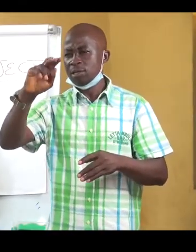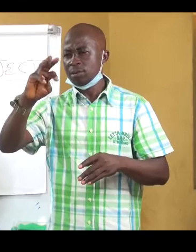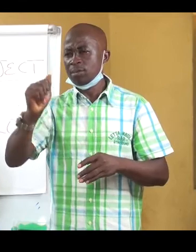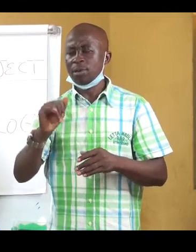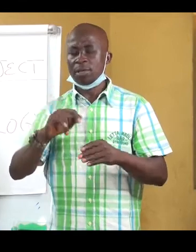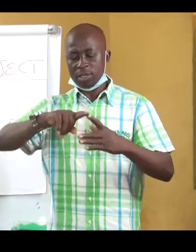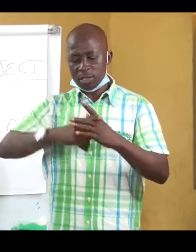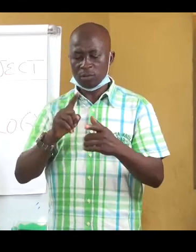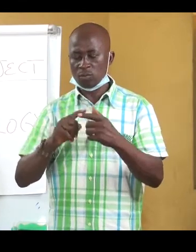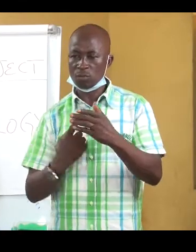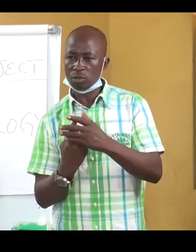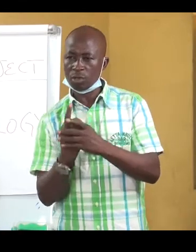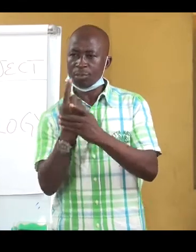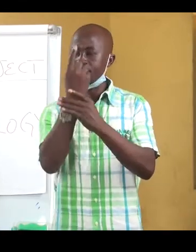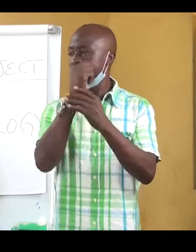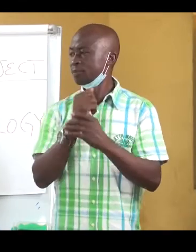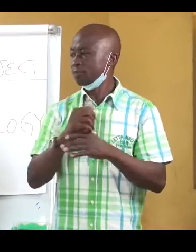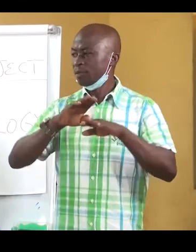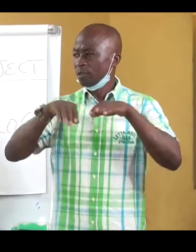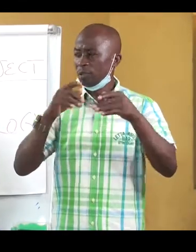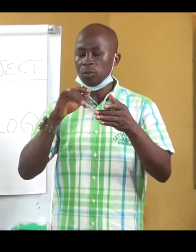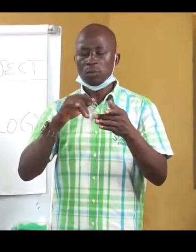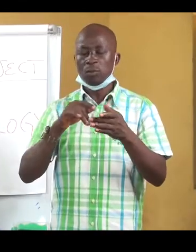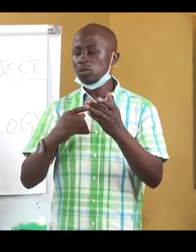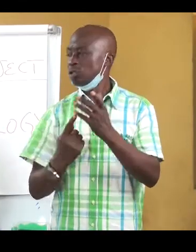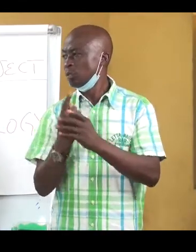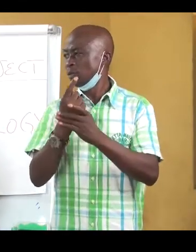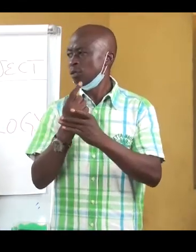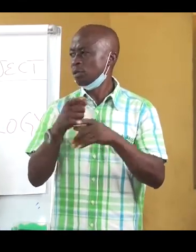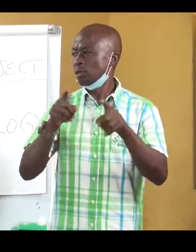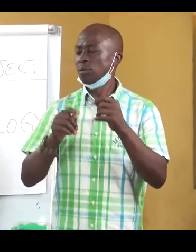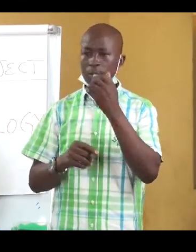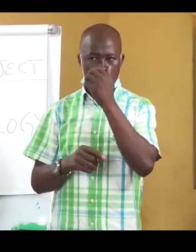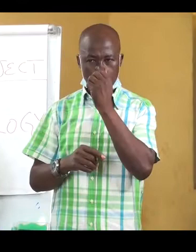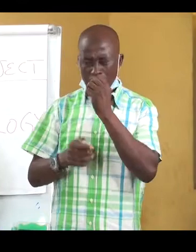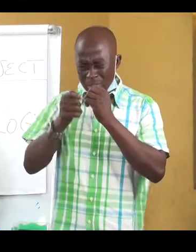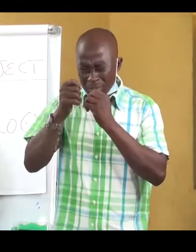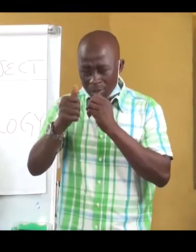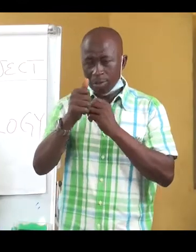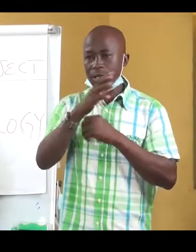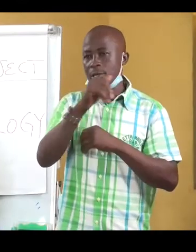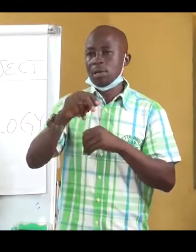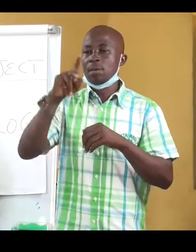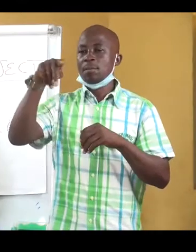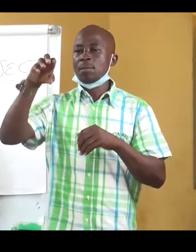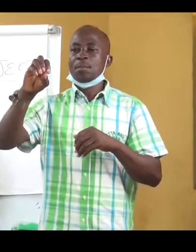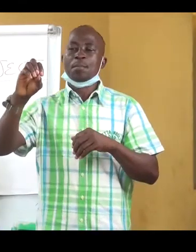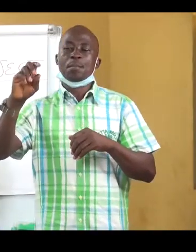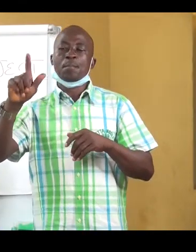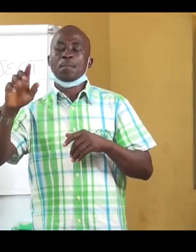how does the germination take place? Immediately a pollen grain is deposited on the stigma.